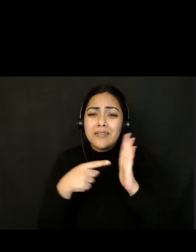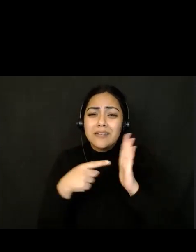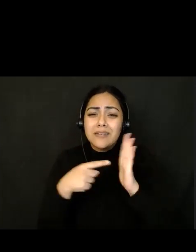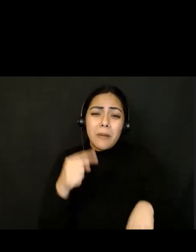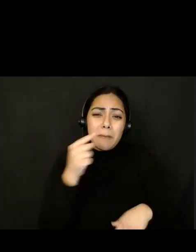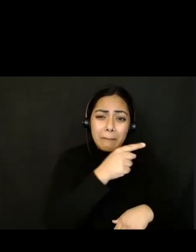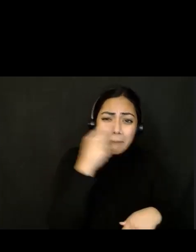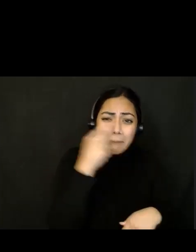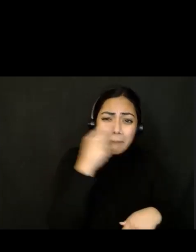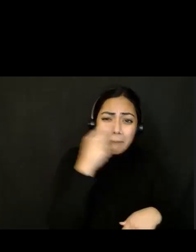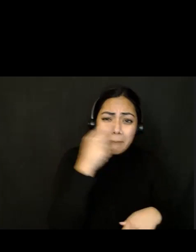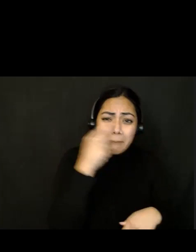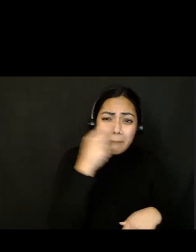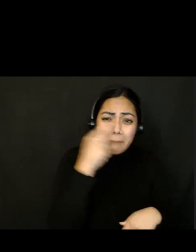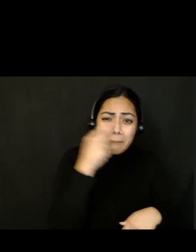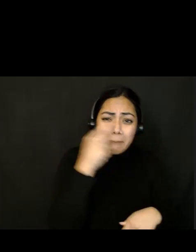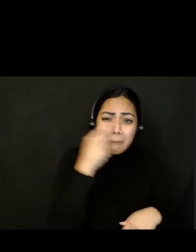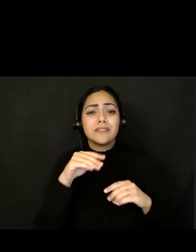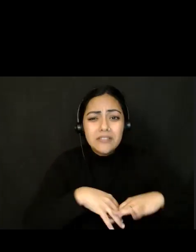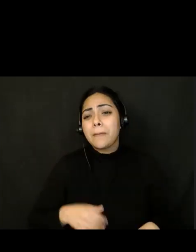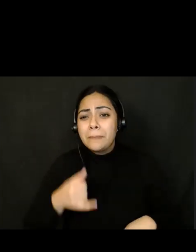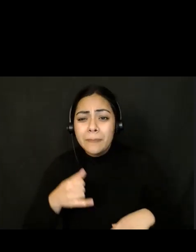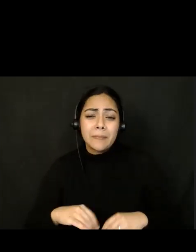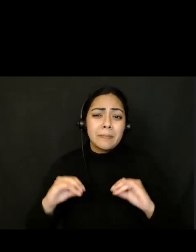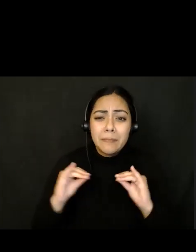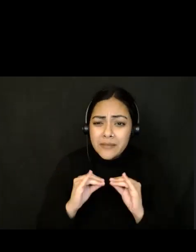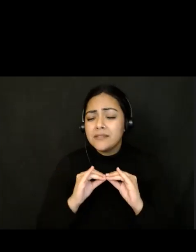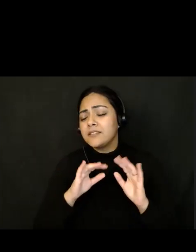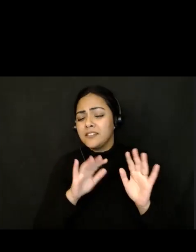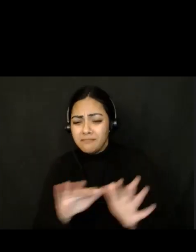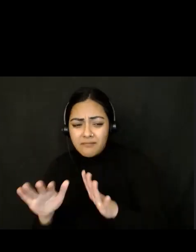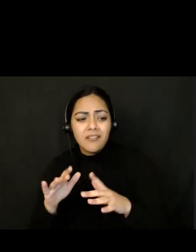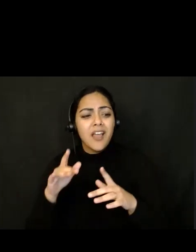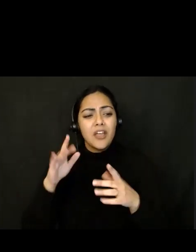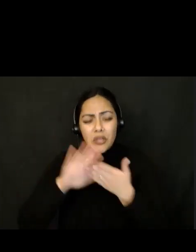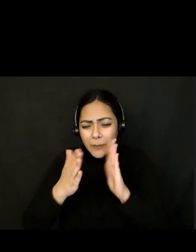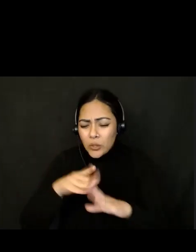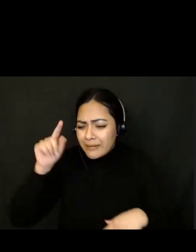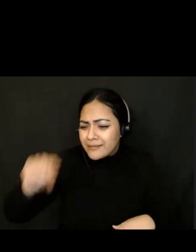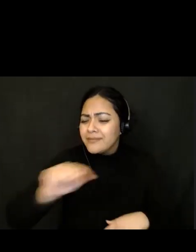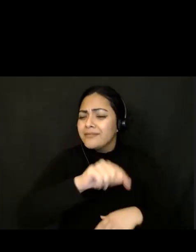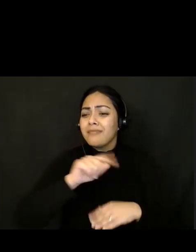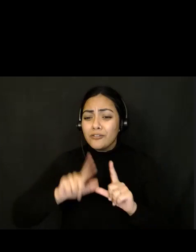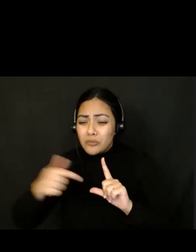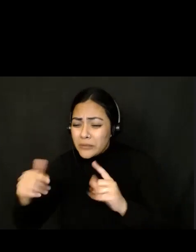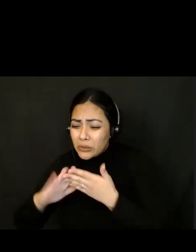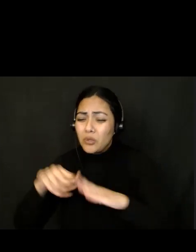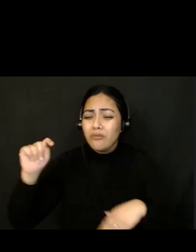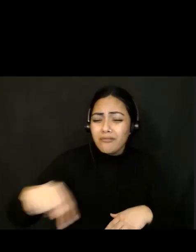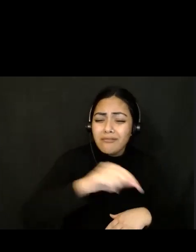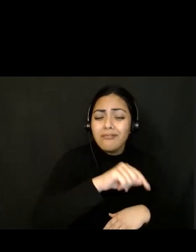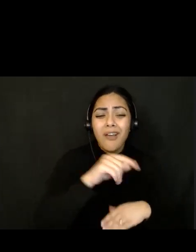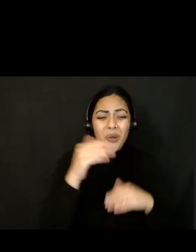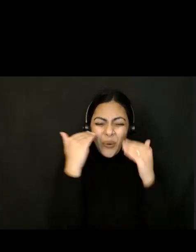have pets or service animals. They go to school and have jobs. They use banks, grocery stores or food